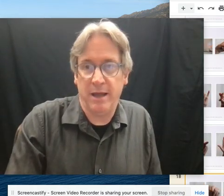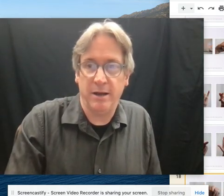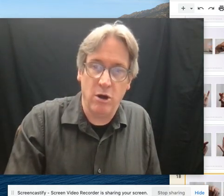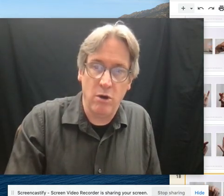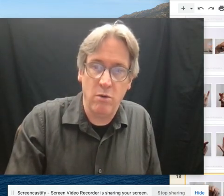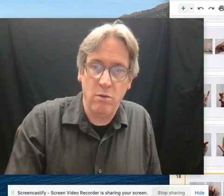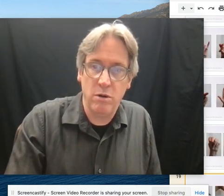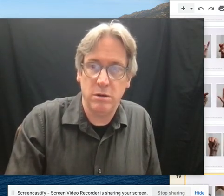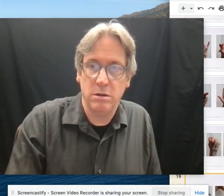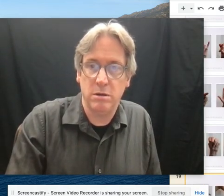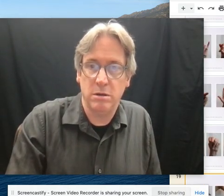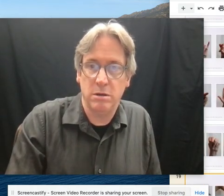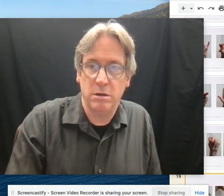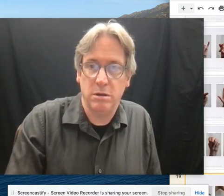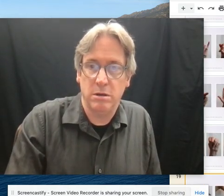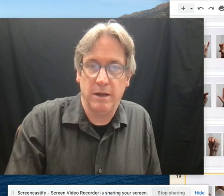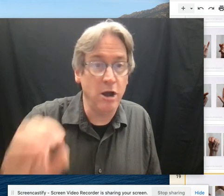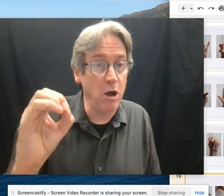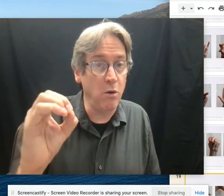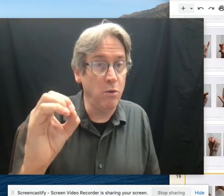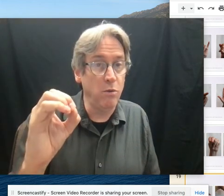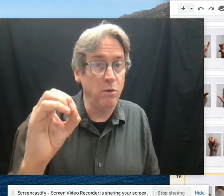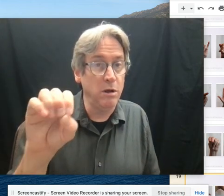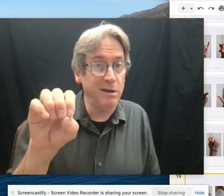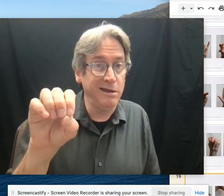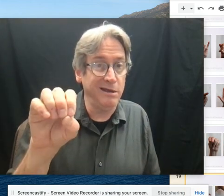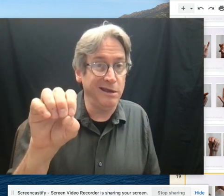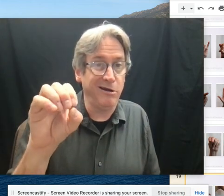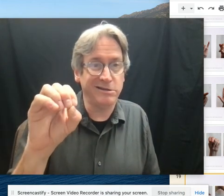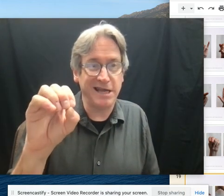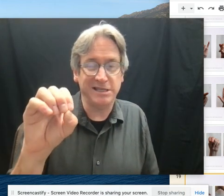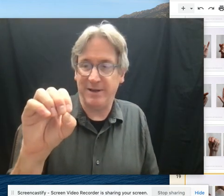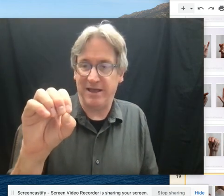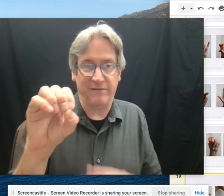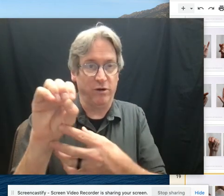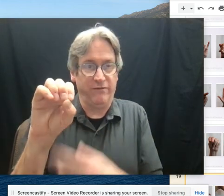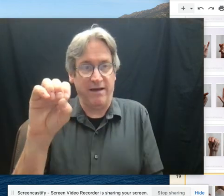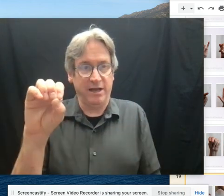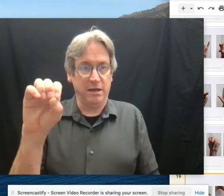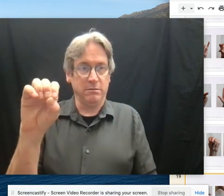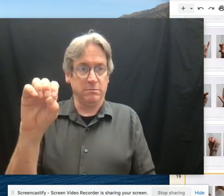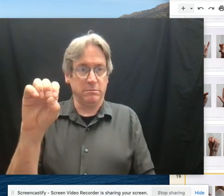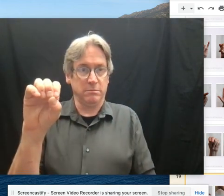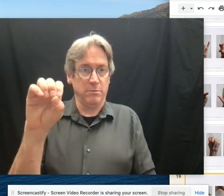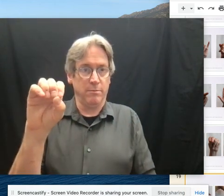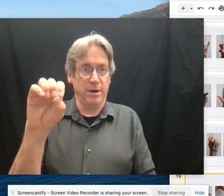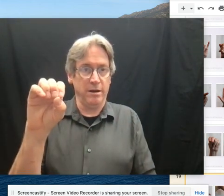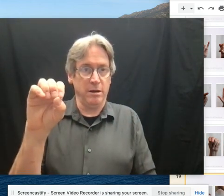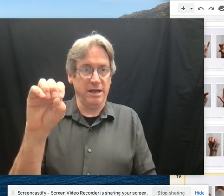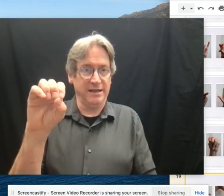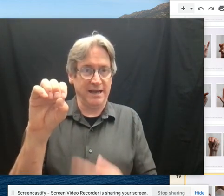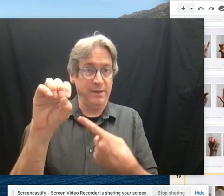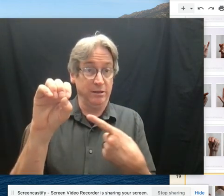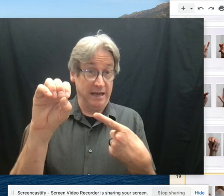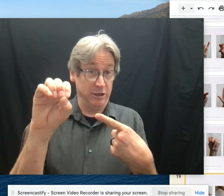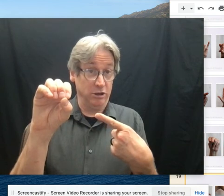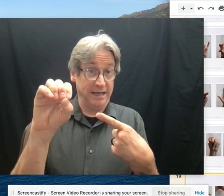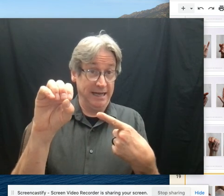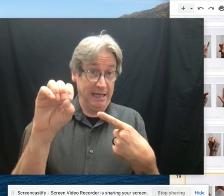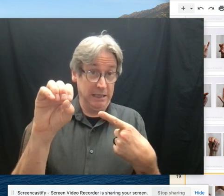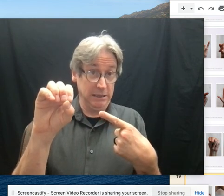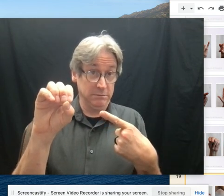M and O. And O tends to be on that 45 again, but that